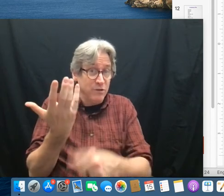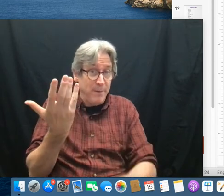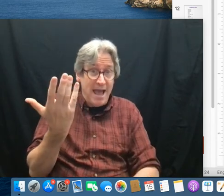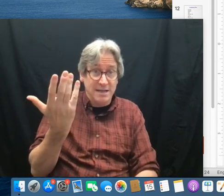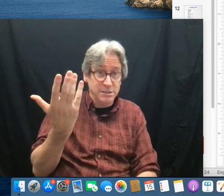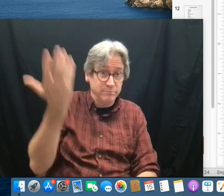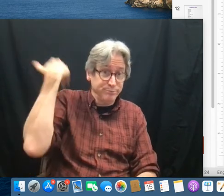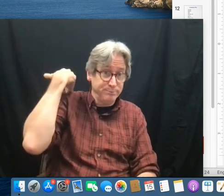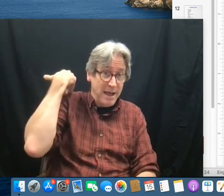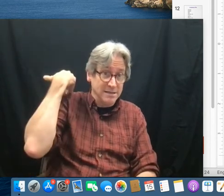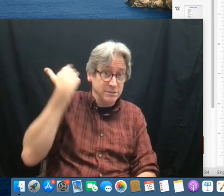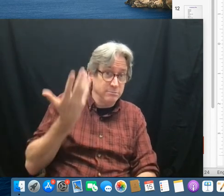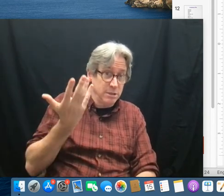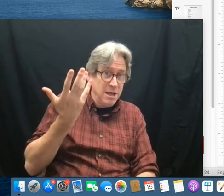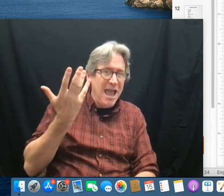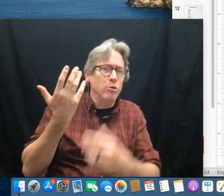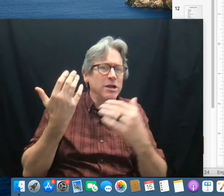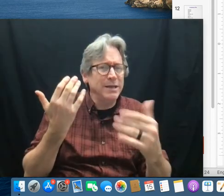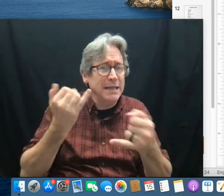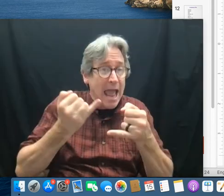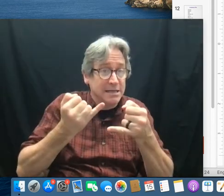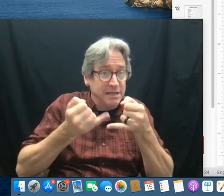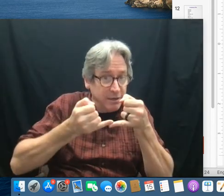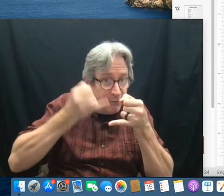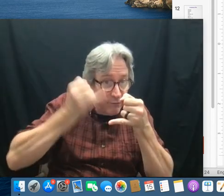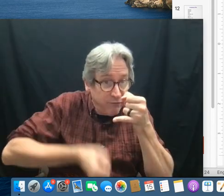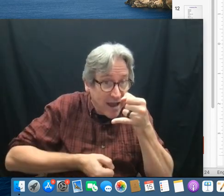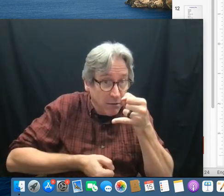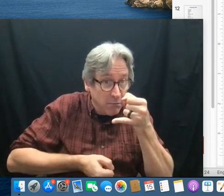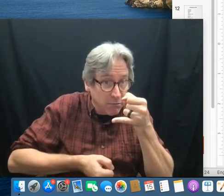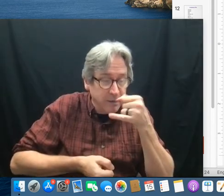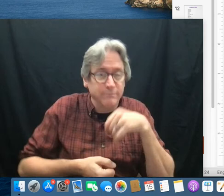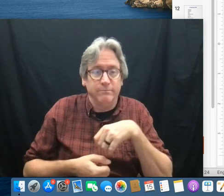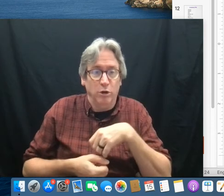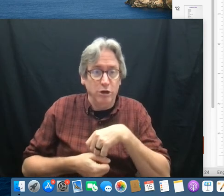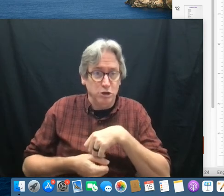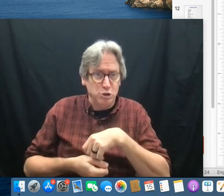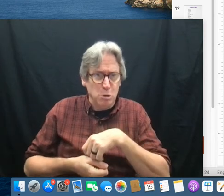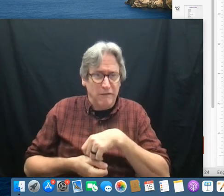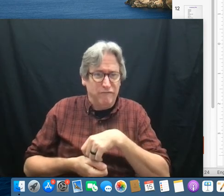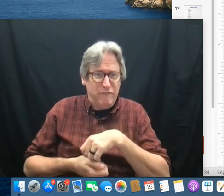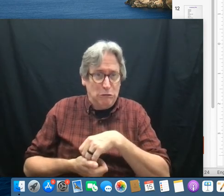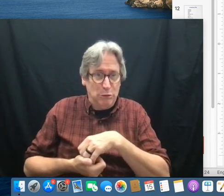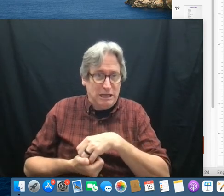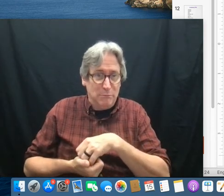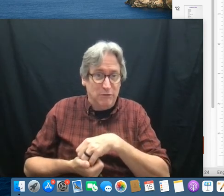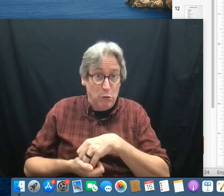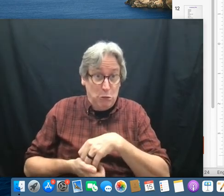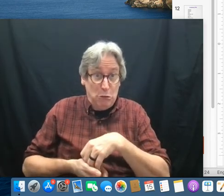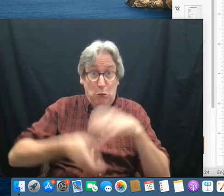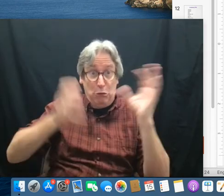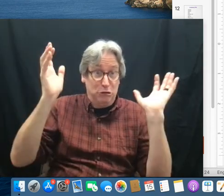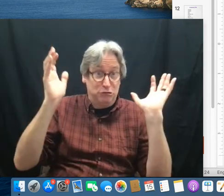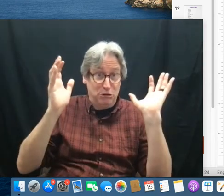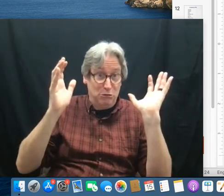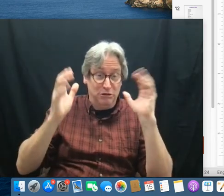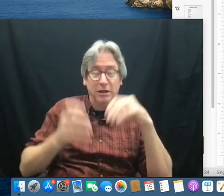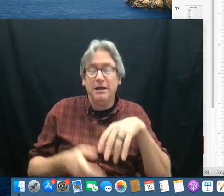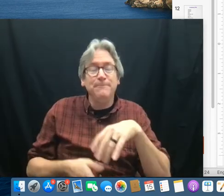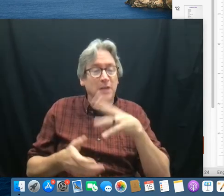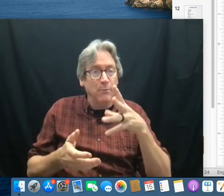easy sign. You're going to take your two fingers and just sort of pinch, pinch, pinch. Technically what you're doing is you're spelling do, but palm up.